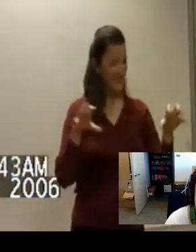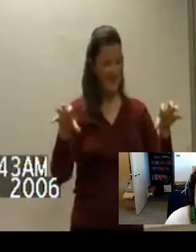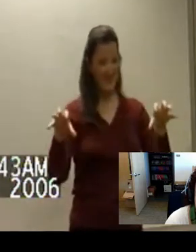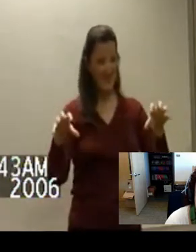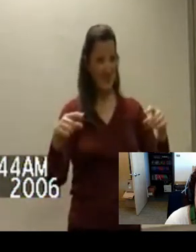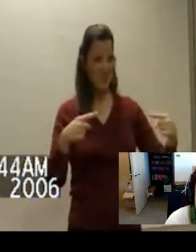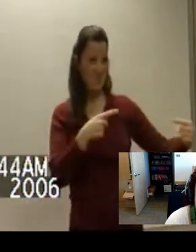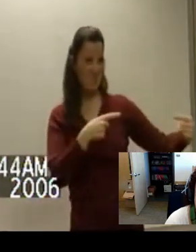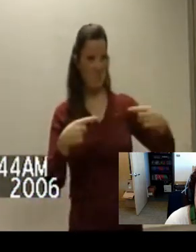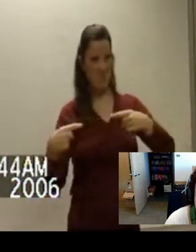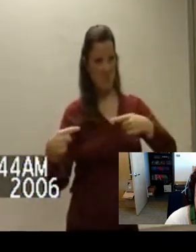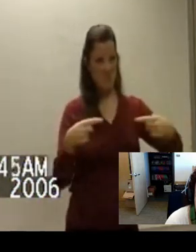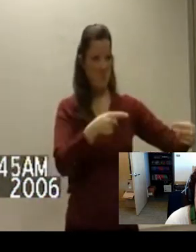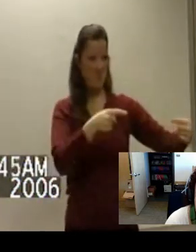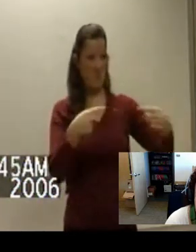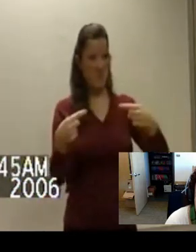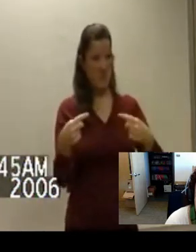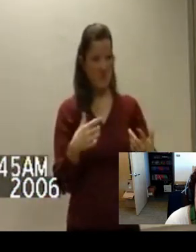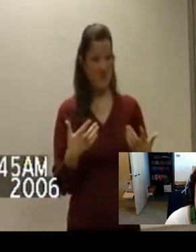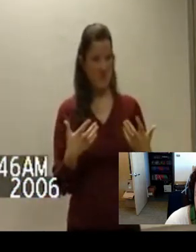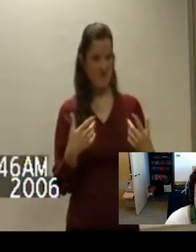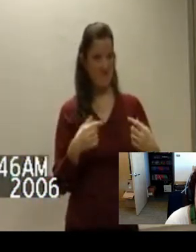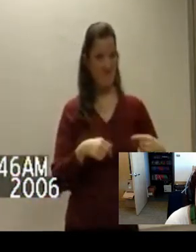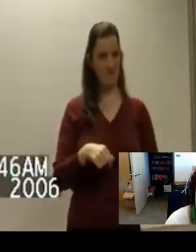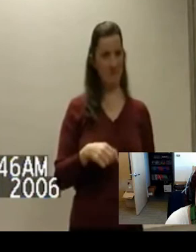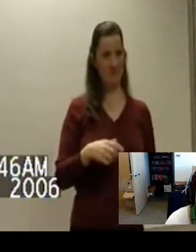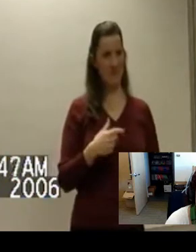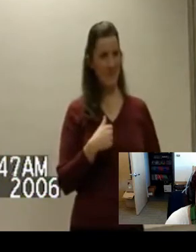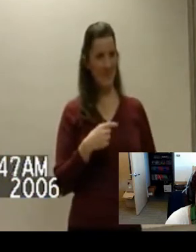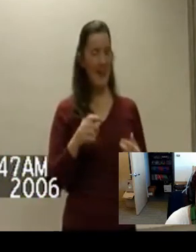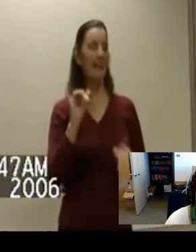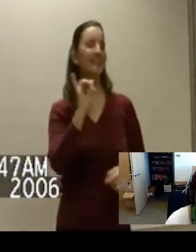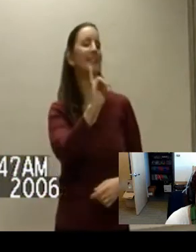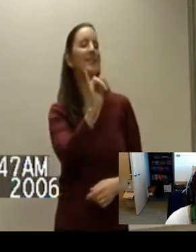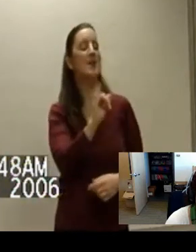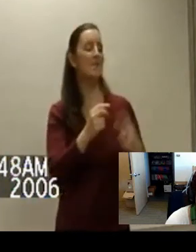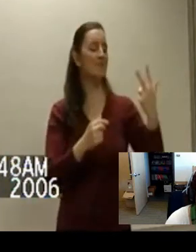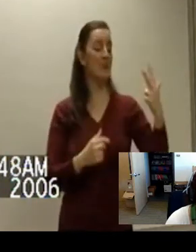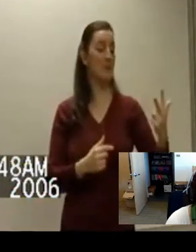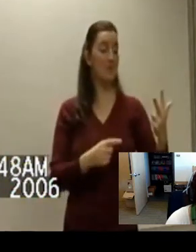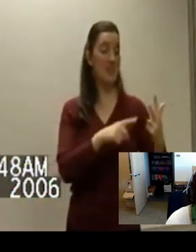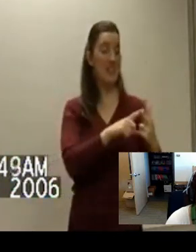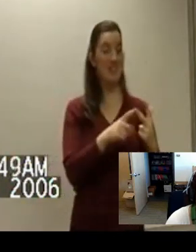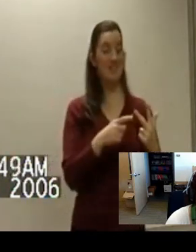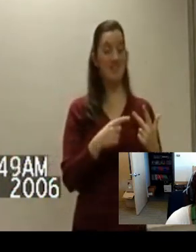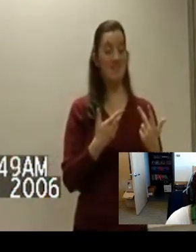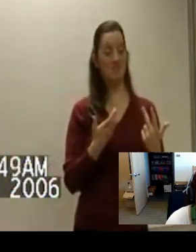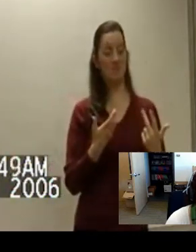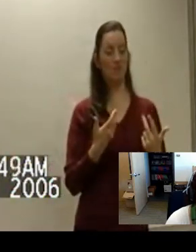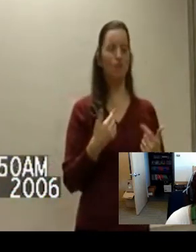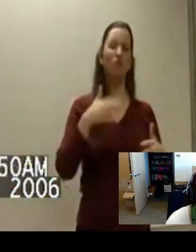So we added three more chickens to the three that my friend had given us. And they kind of didn't get along too